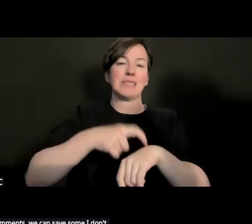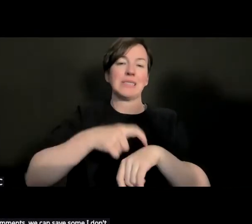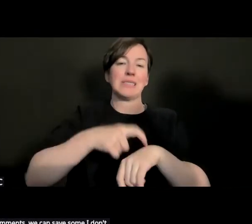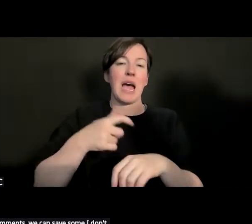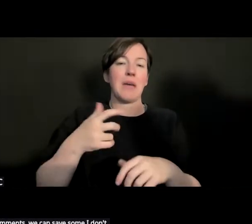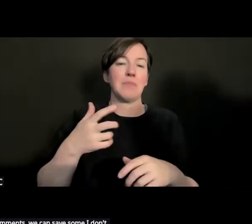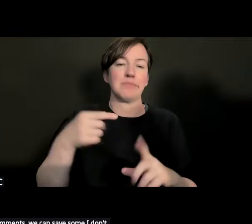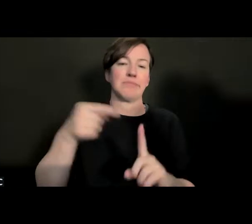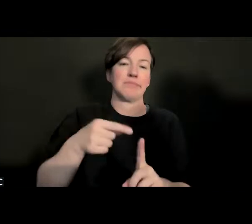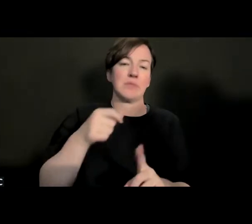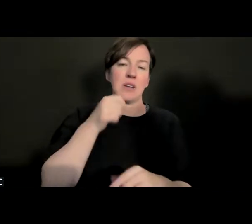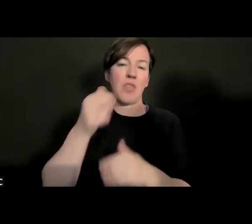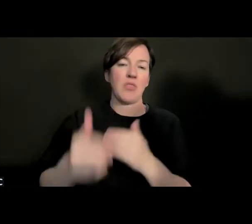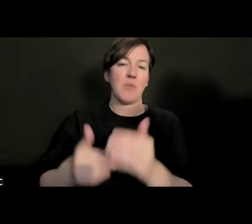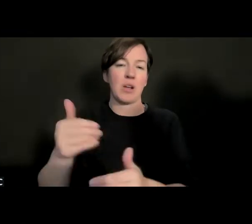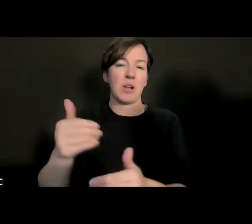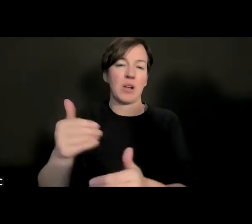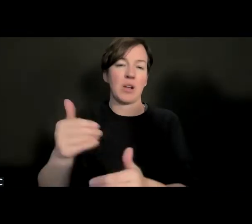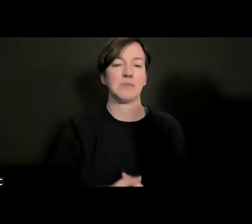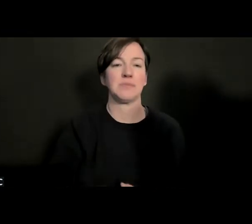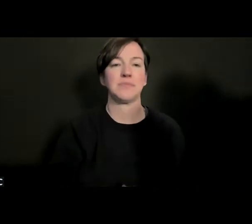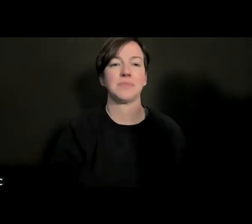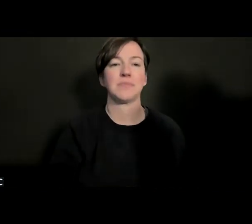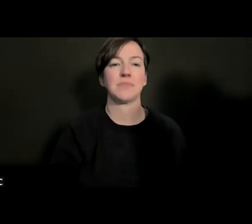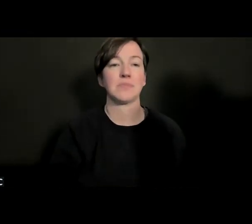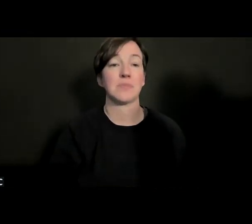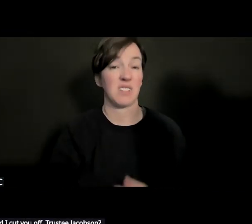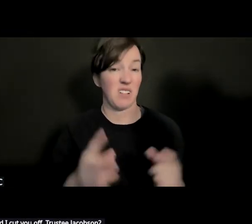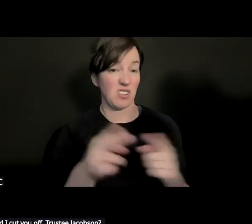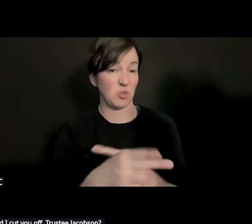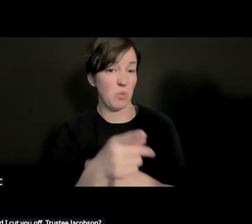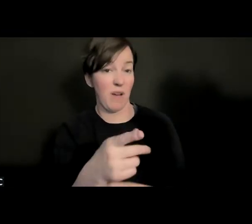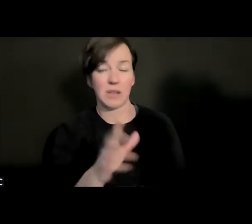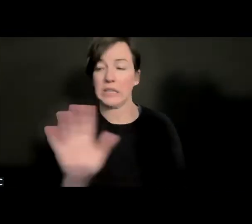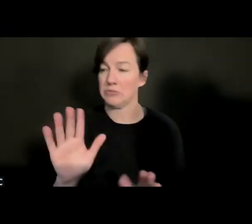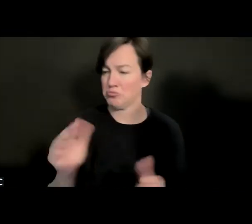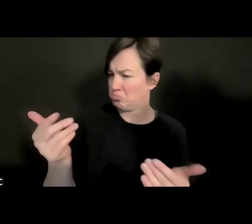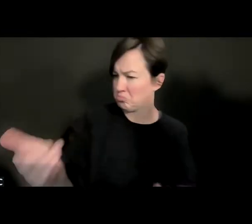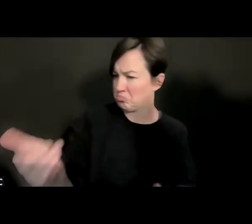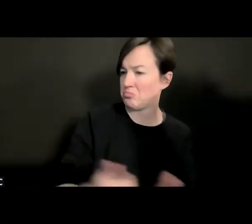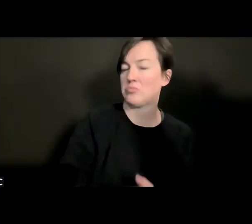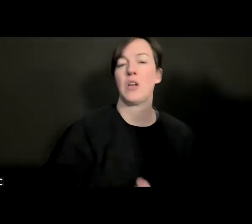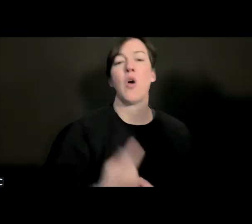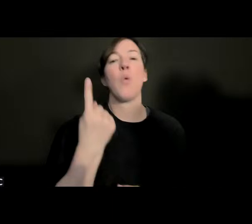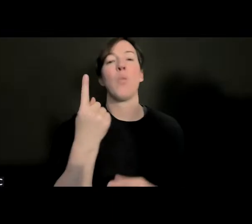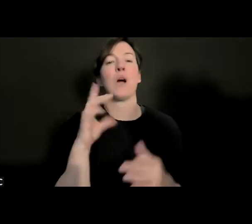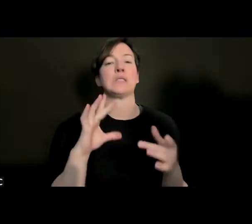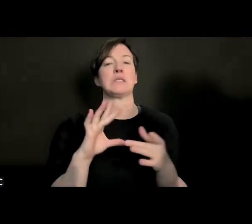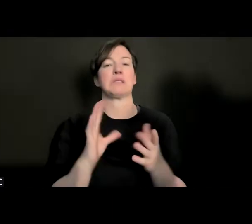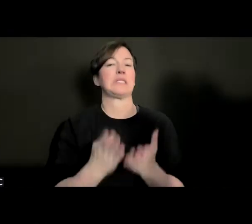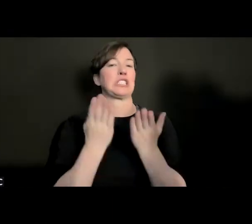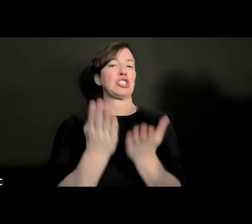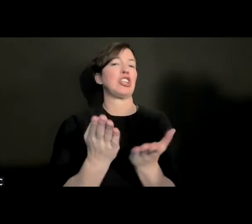only suggestion that I would, oh, did I cut you off, Trustee Jacobson? Sorry. No, go ahead. The only suggestion I would make is,